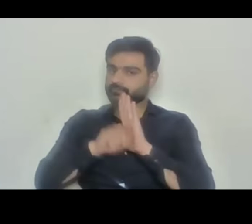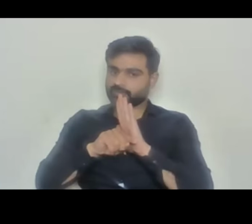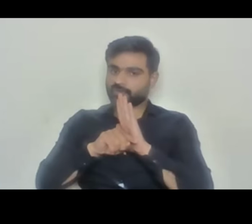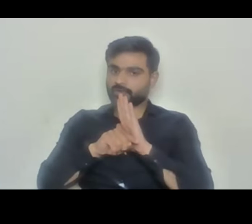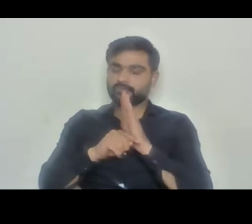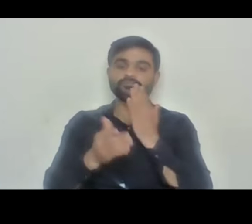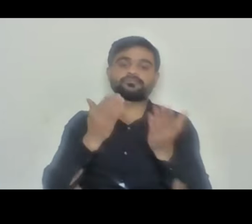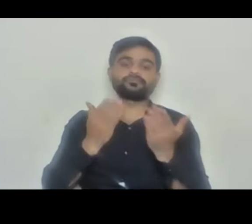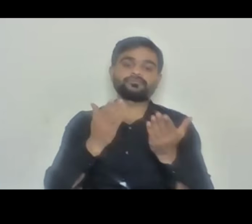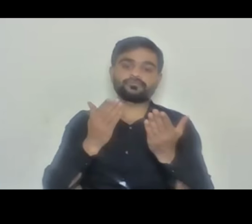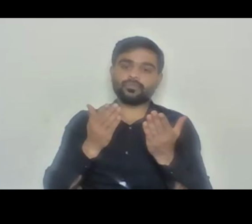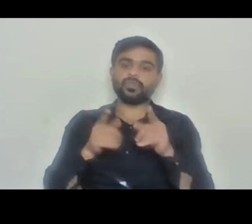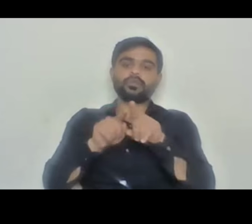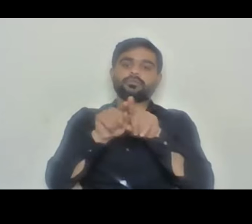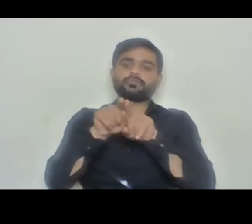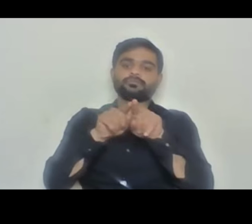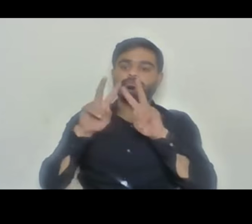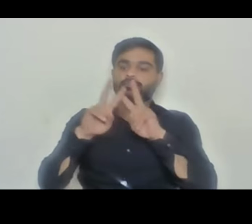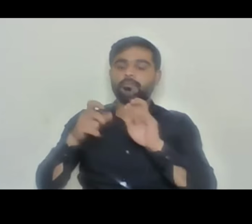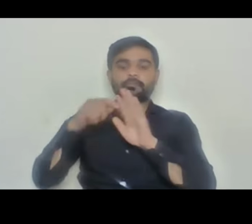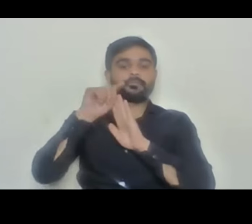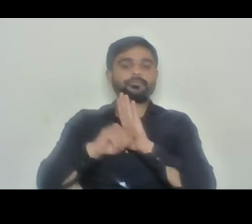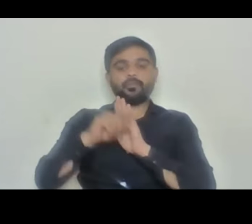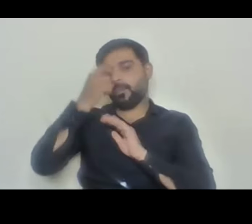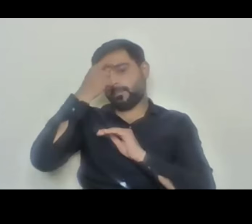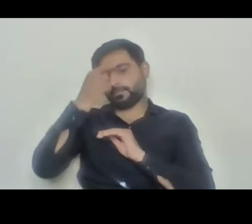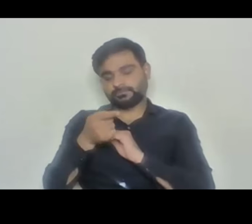may vary. For example, the ethical issues for